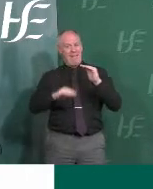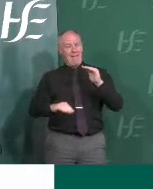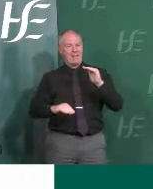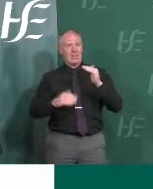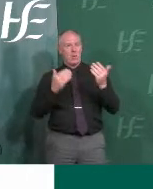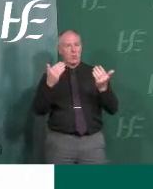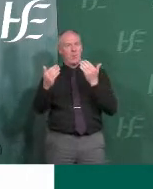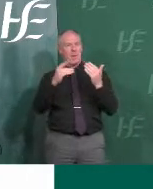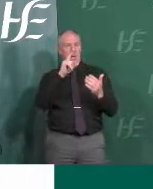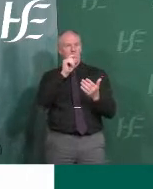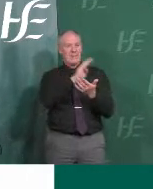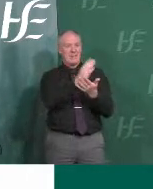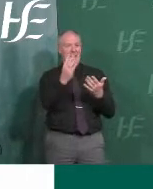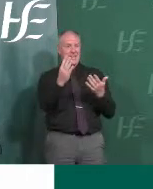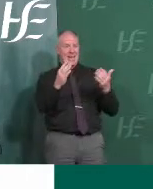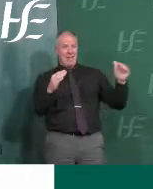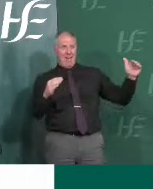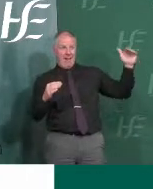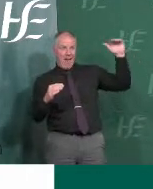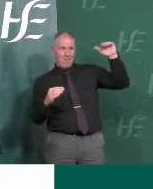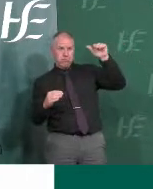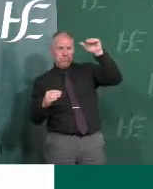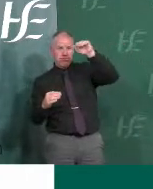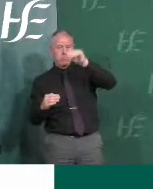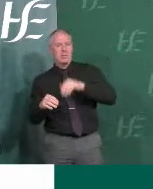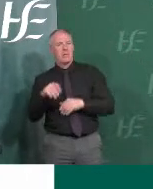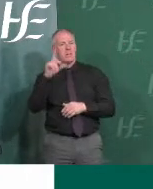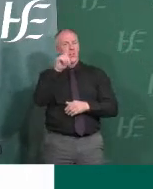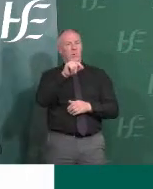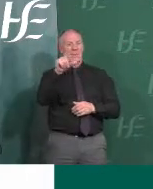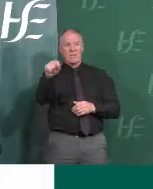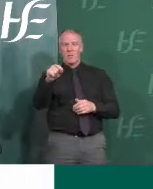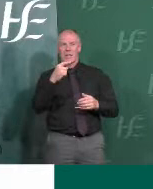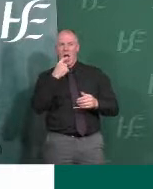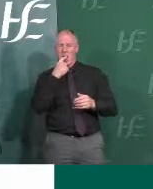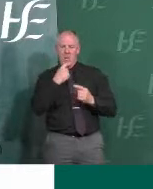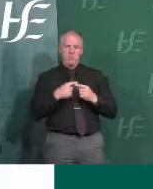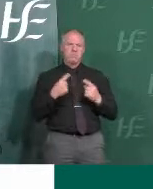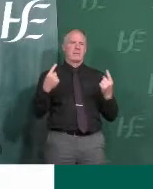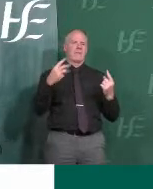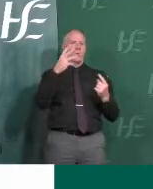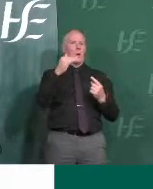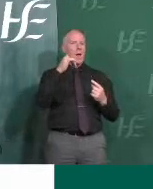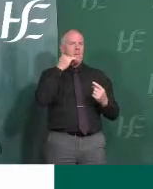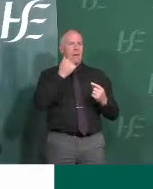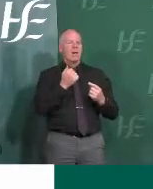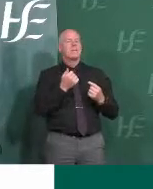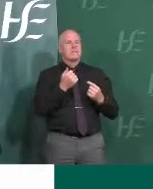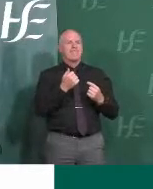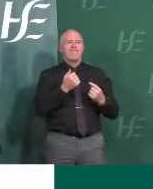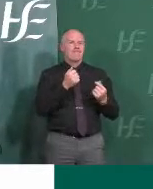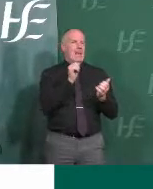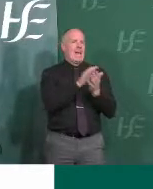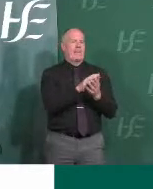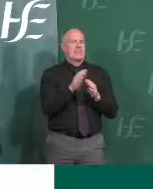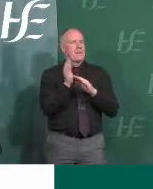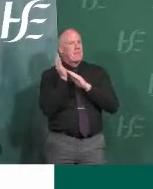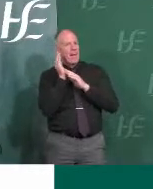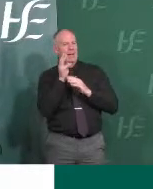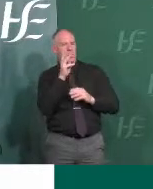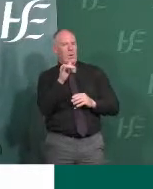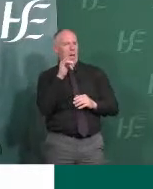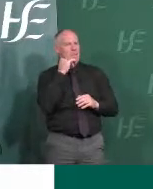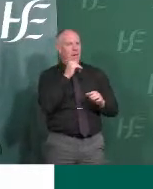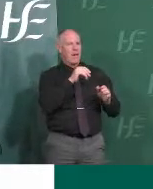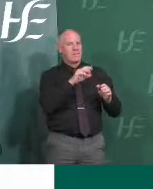against 2019. 2020 being a complete outlier in terms of there were significant numbers of empty beds in the system at that